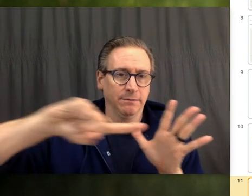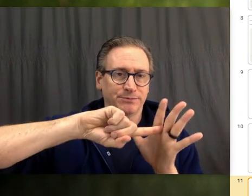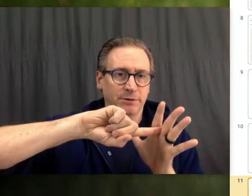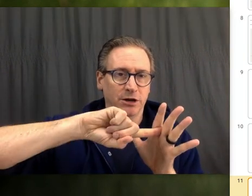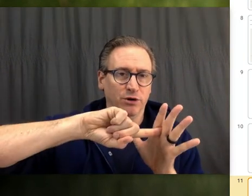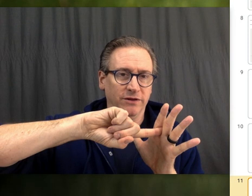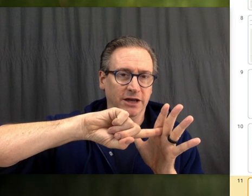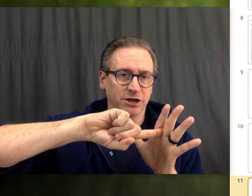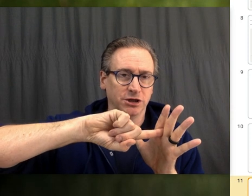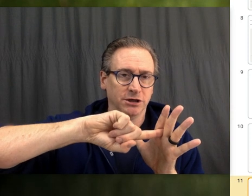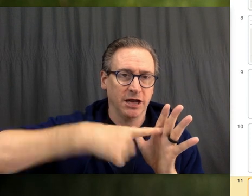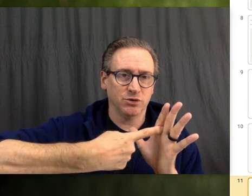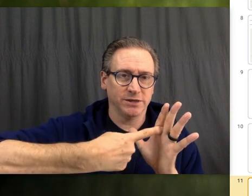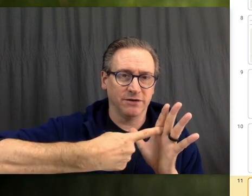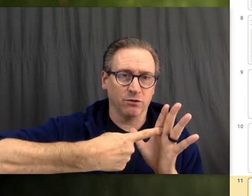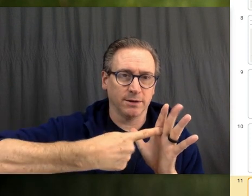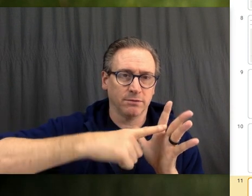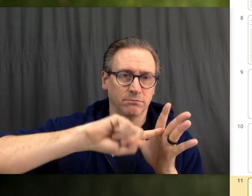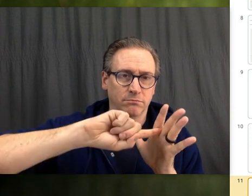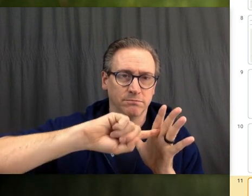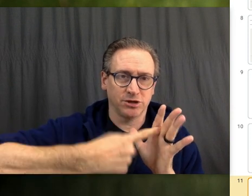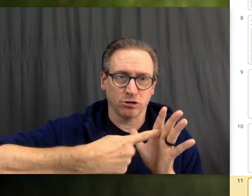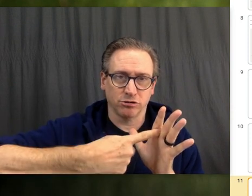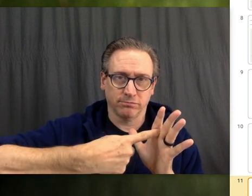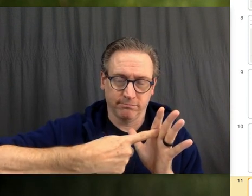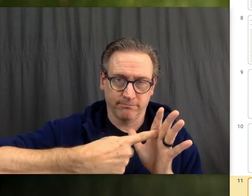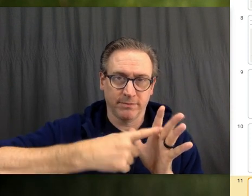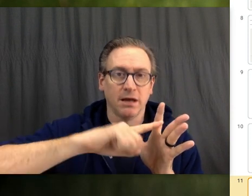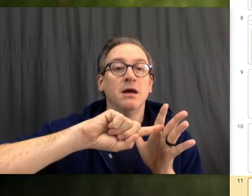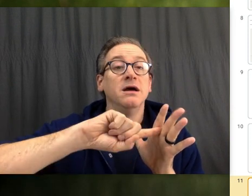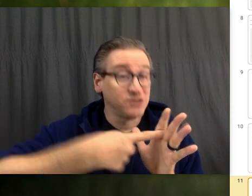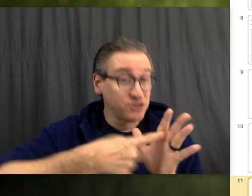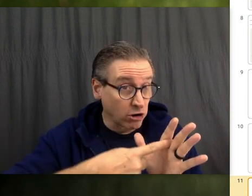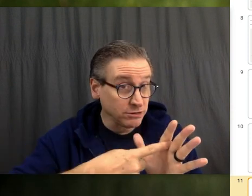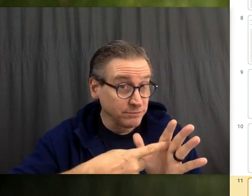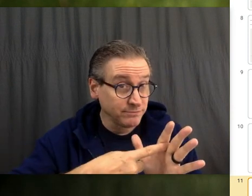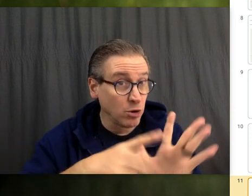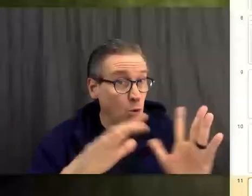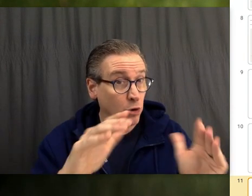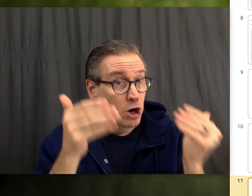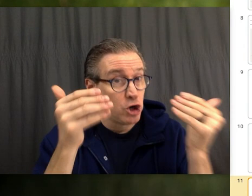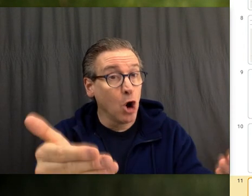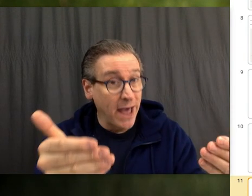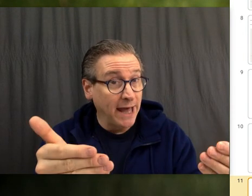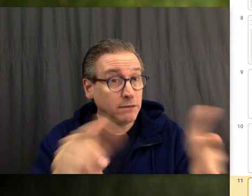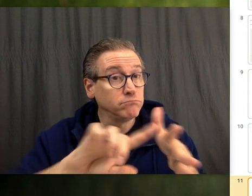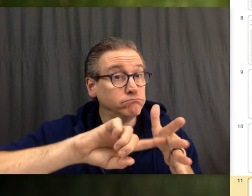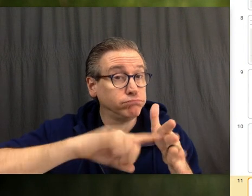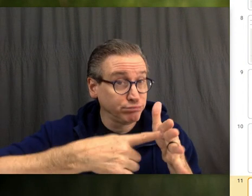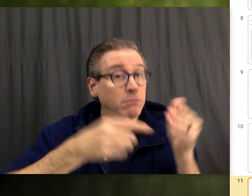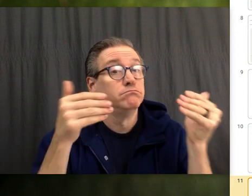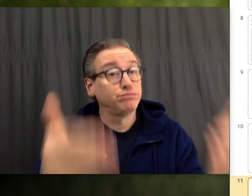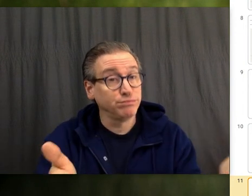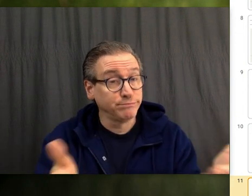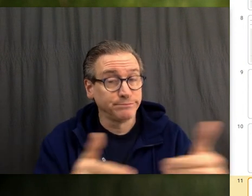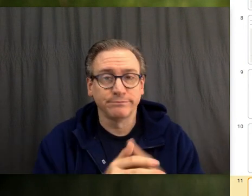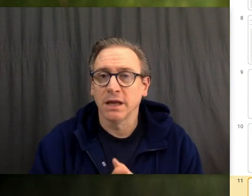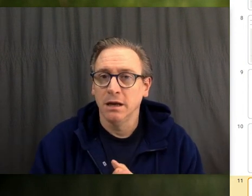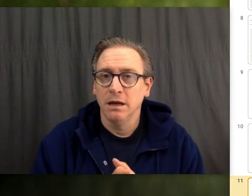key and you put it in the ignition and twist it forward. Start. Start, or go ahead.